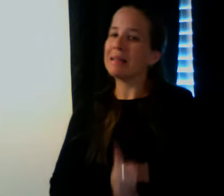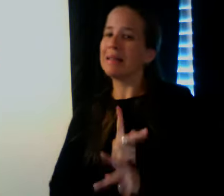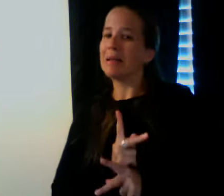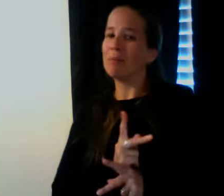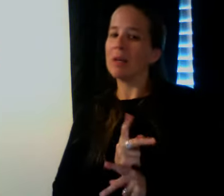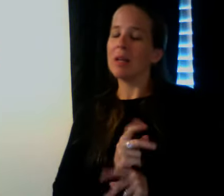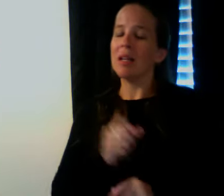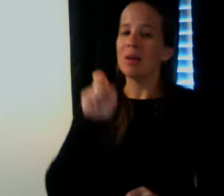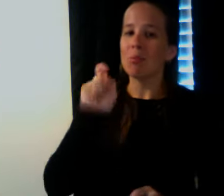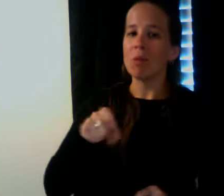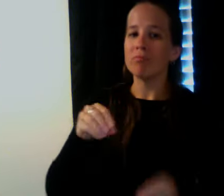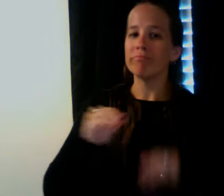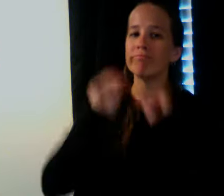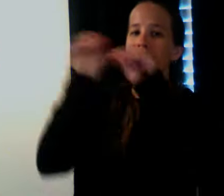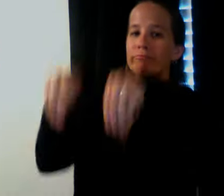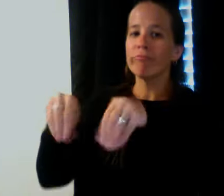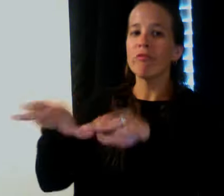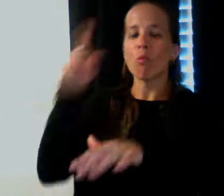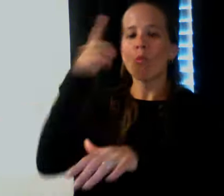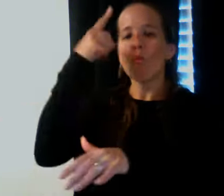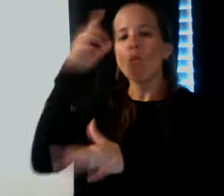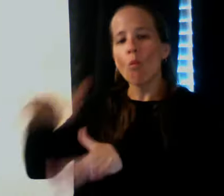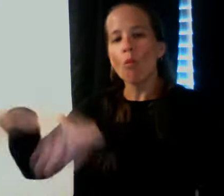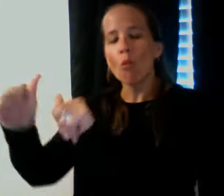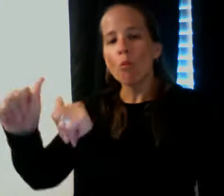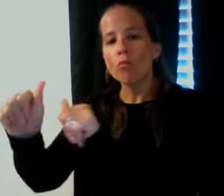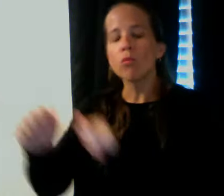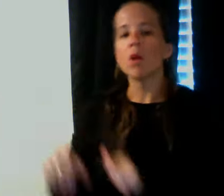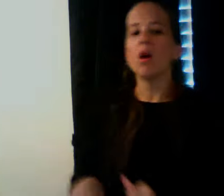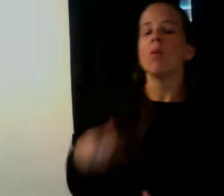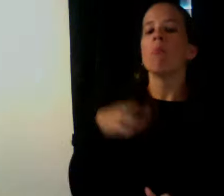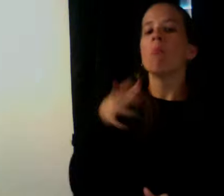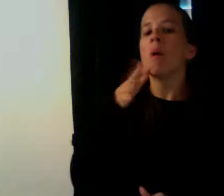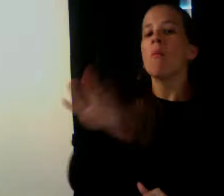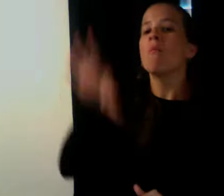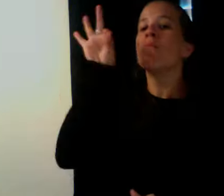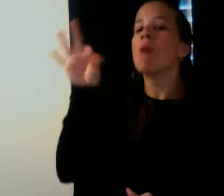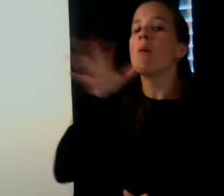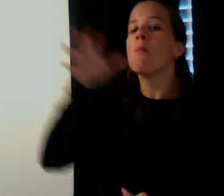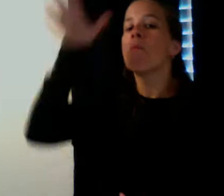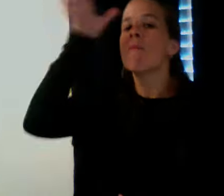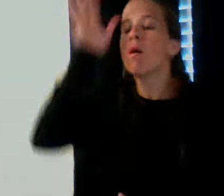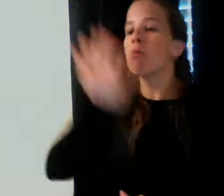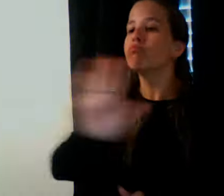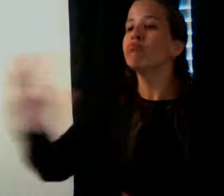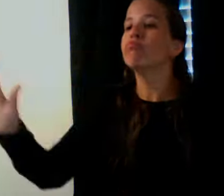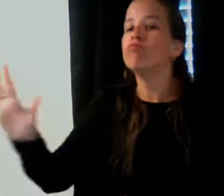that I should be adopted by college graduates, so everything was all set for me to be adopted at birth by a lawyer and his